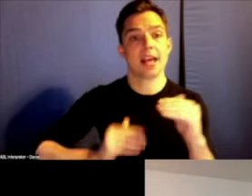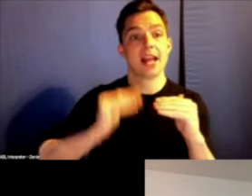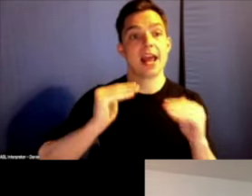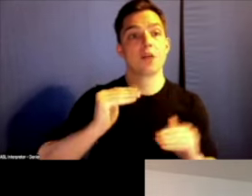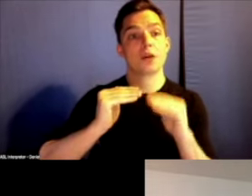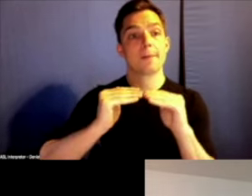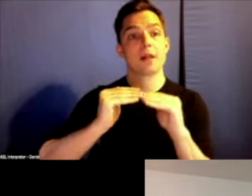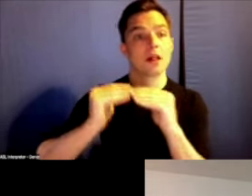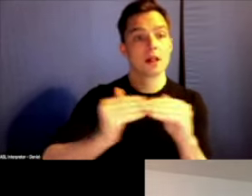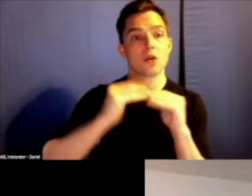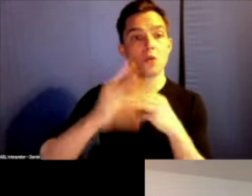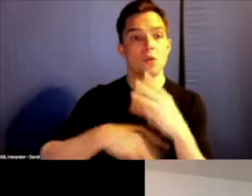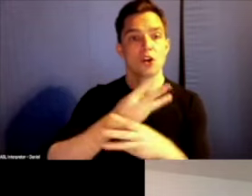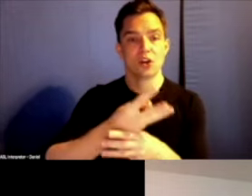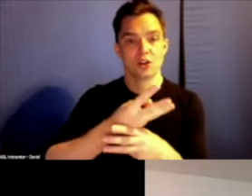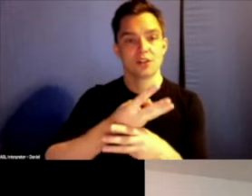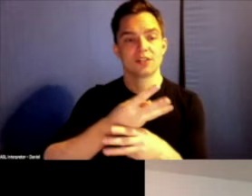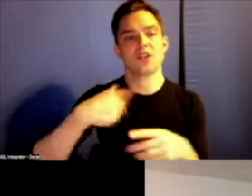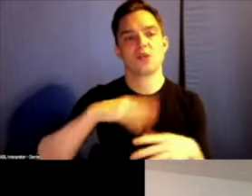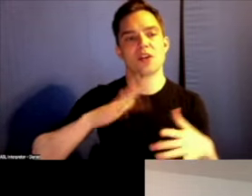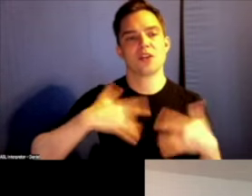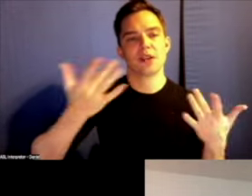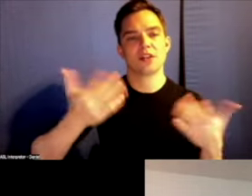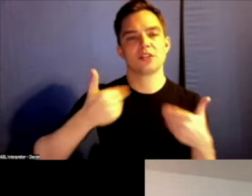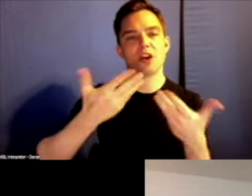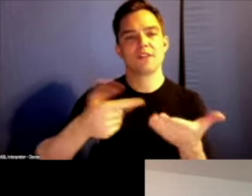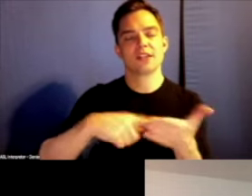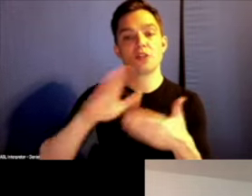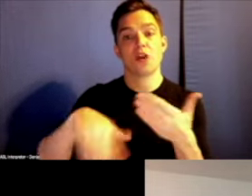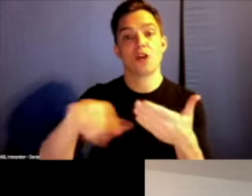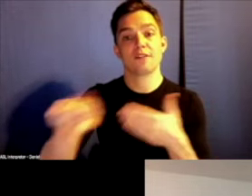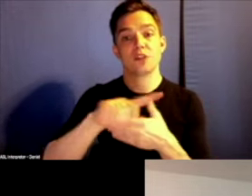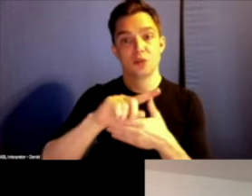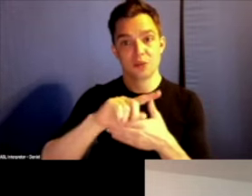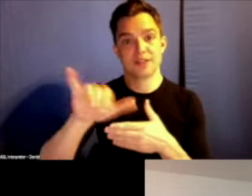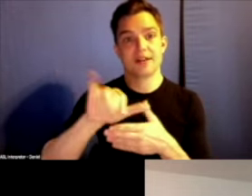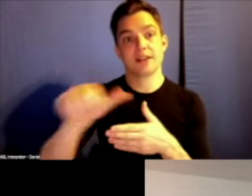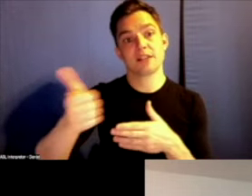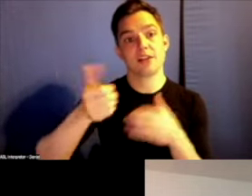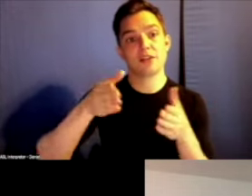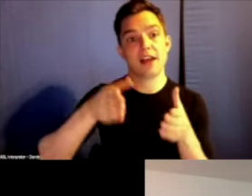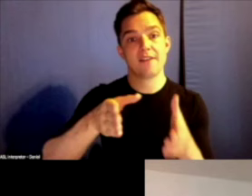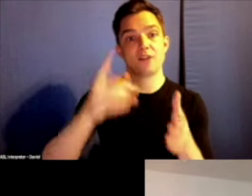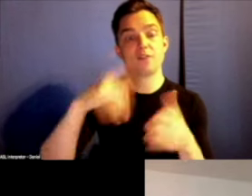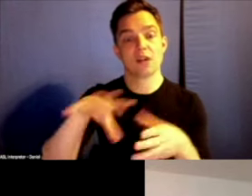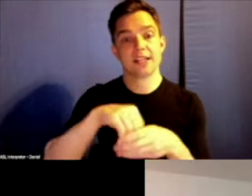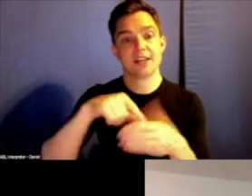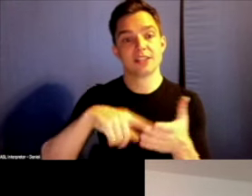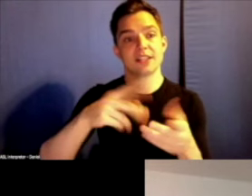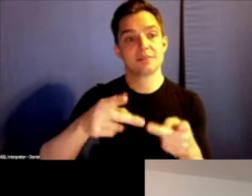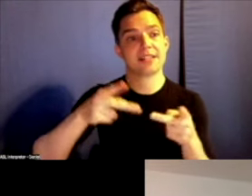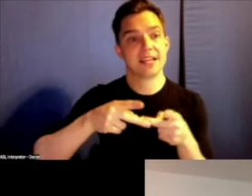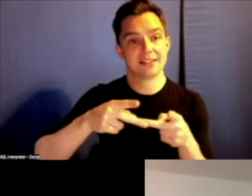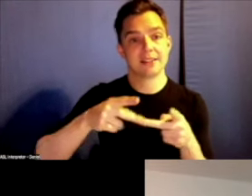world. We are thrilled to offer this to all of you as another avenue for engaging in this space